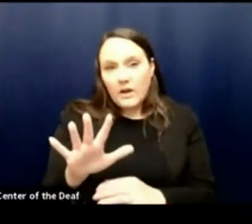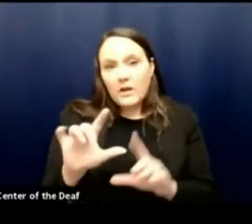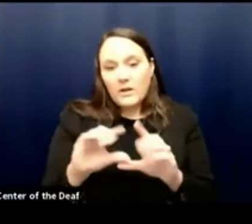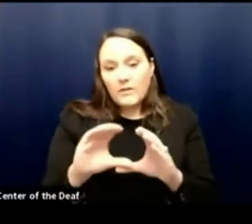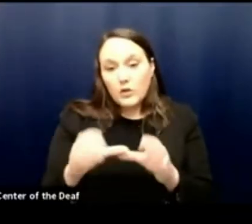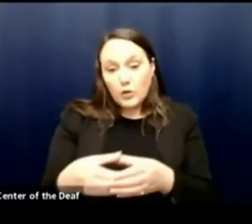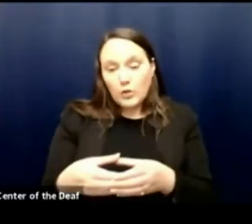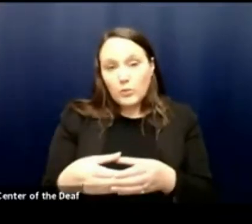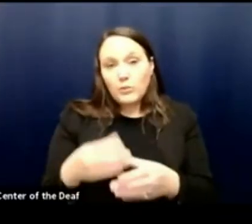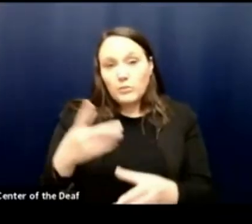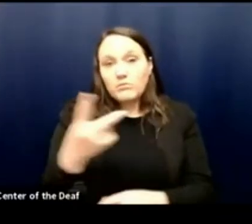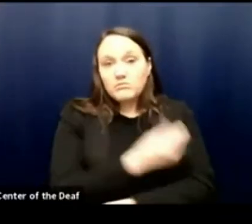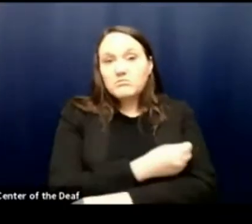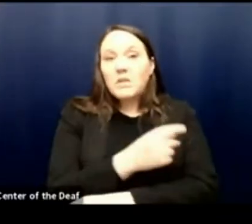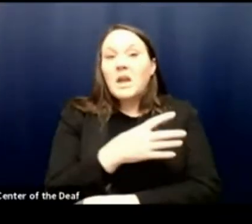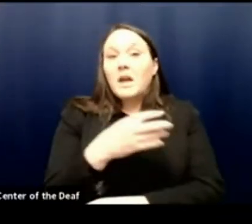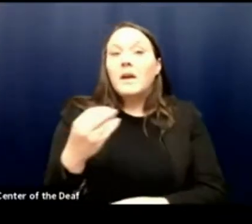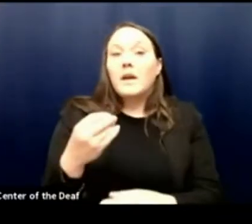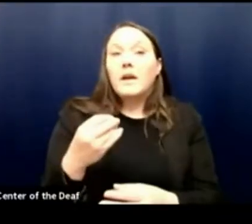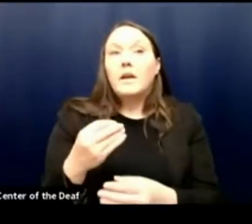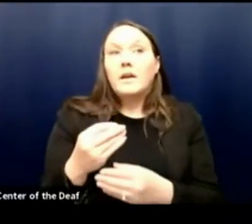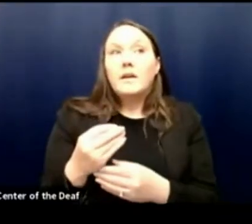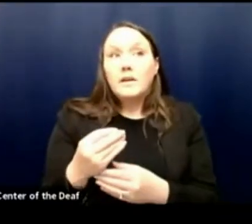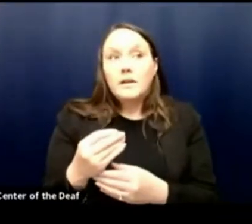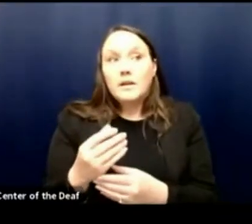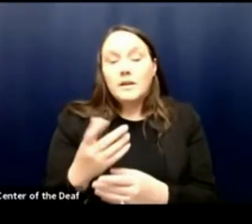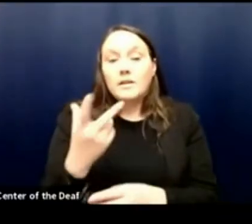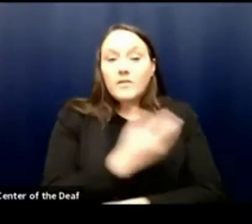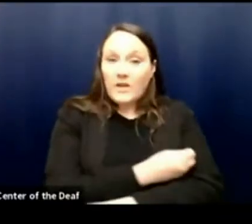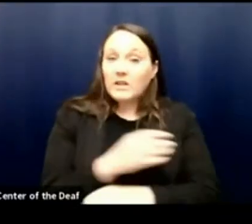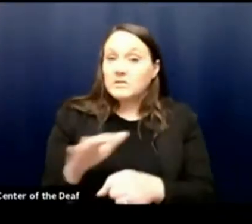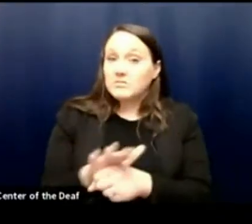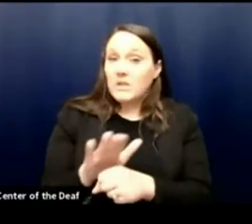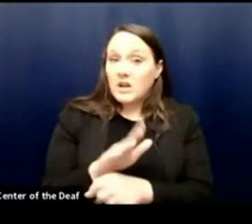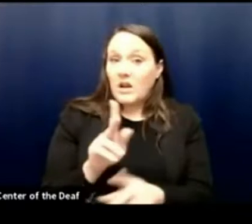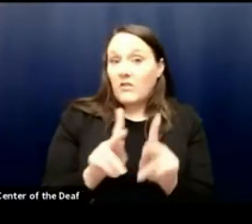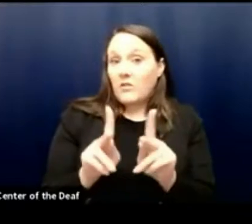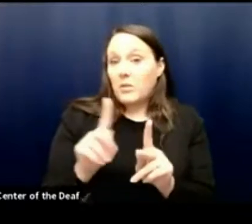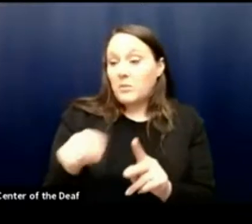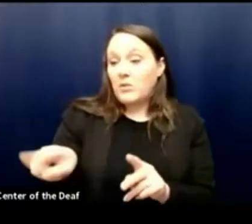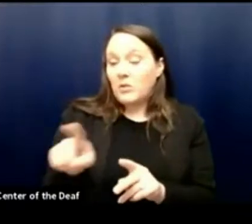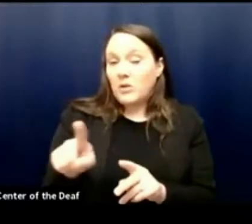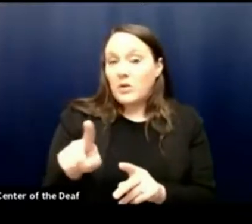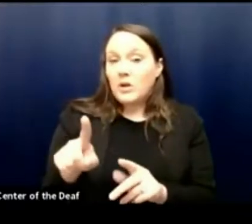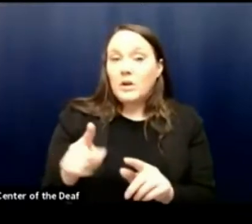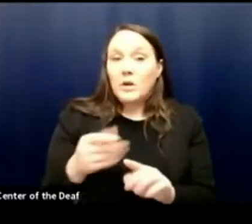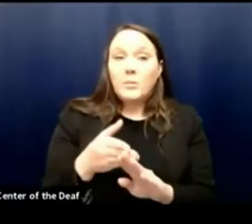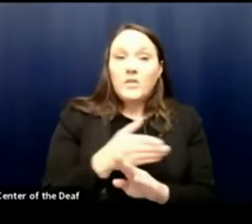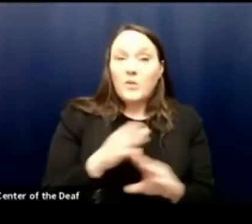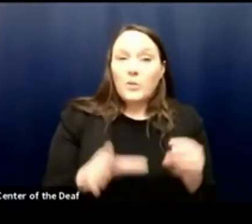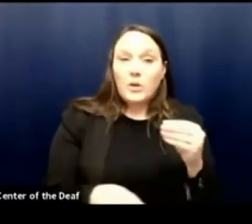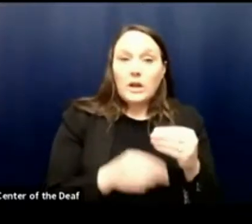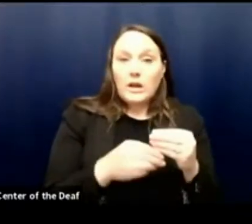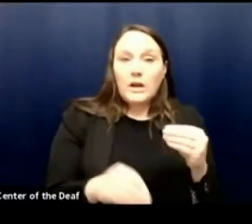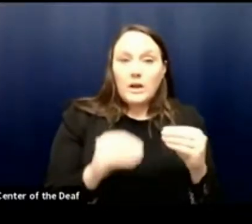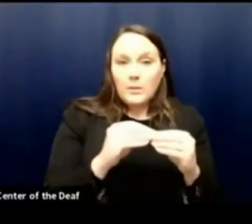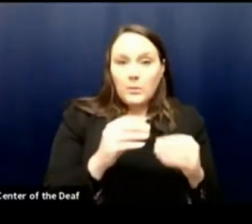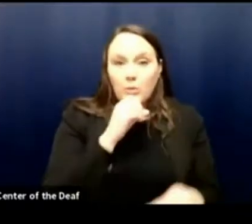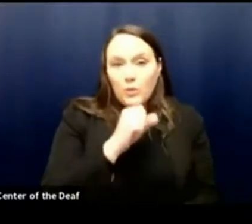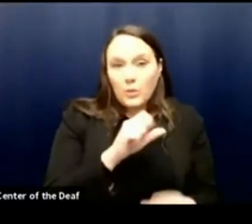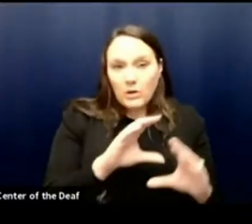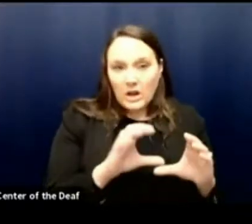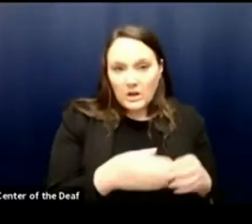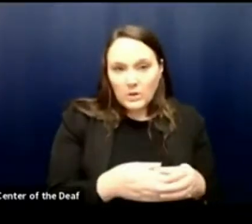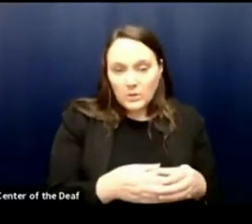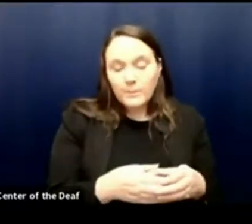get vaccinated and to have vaccinated an adequate number of those folks before we expand our age groups. So